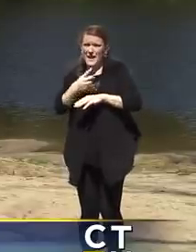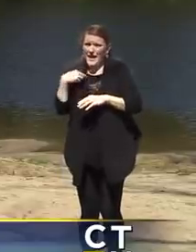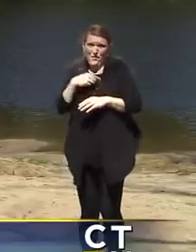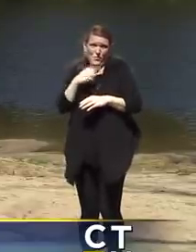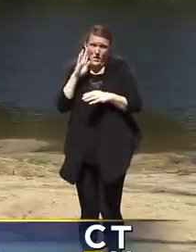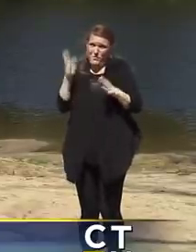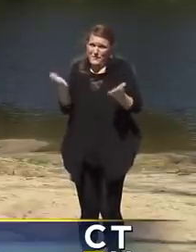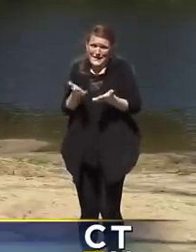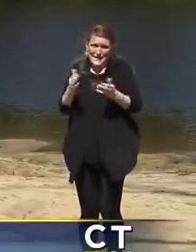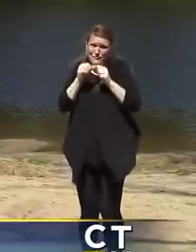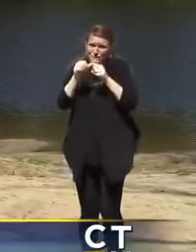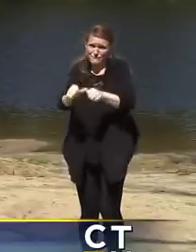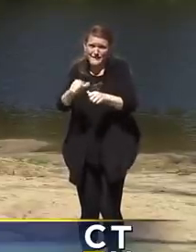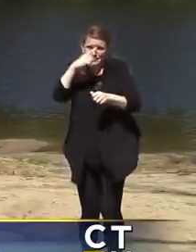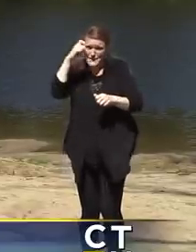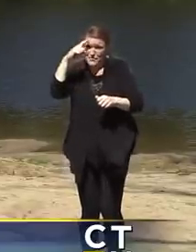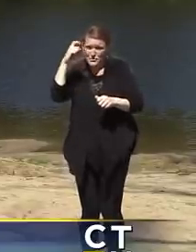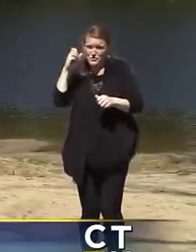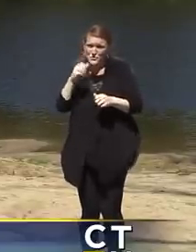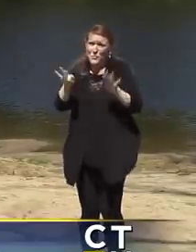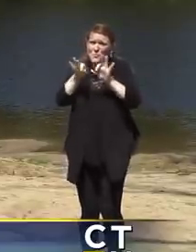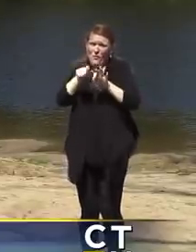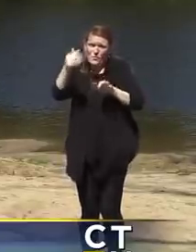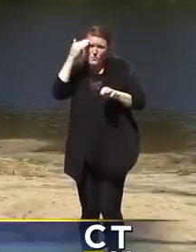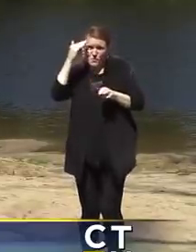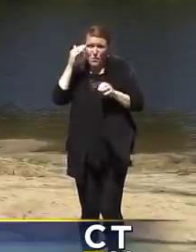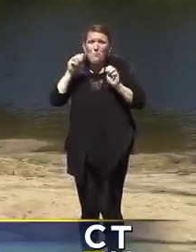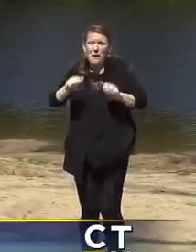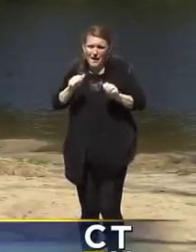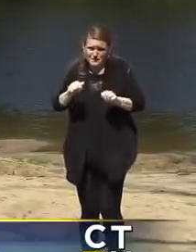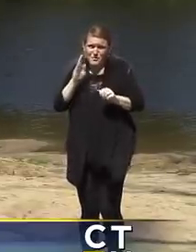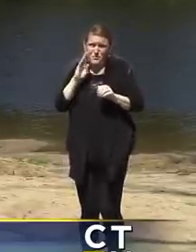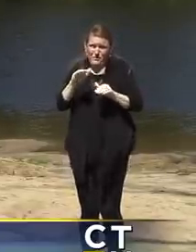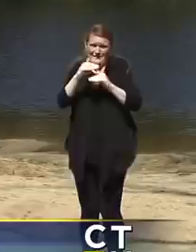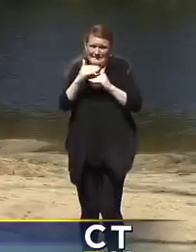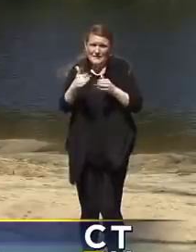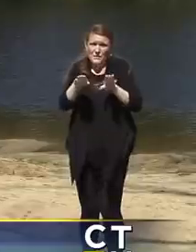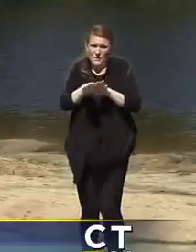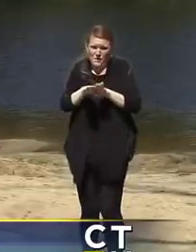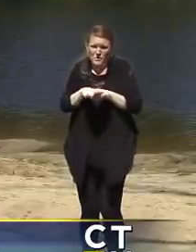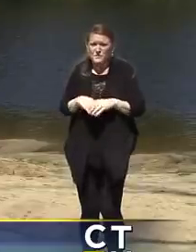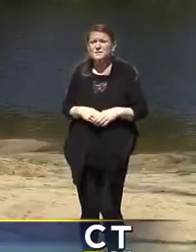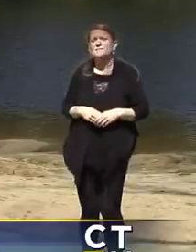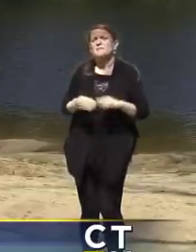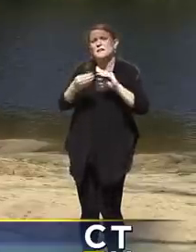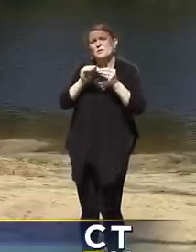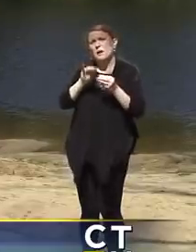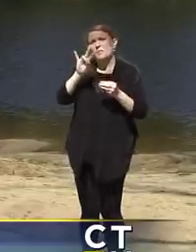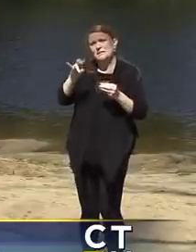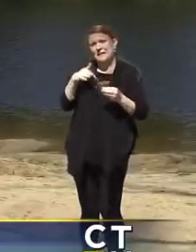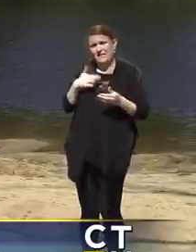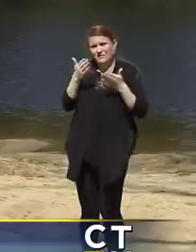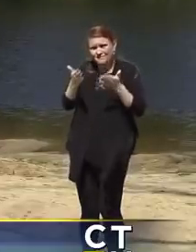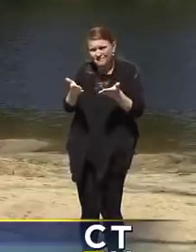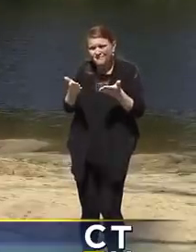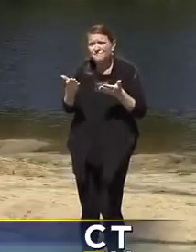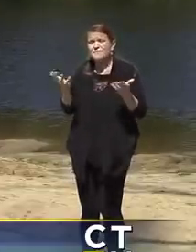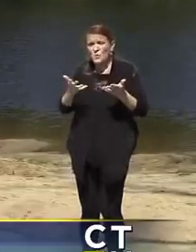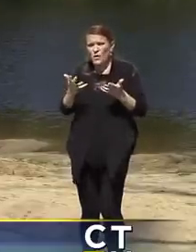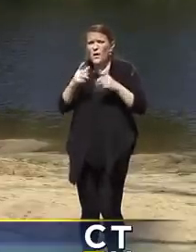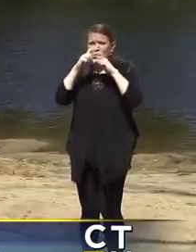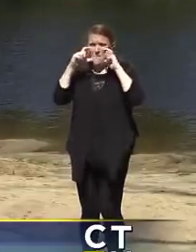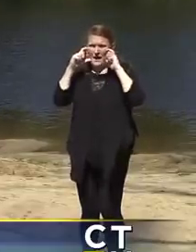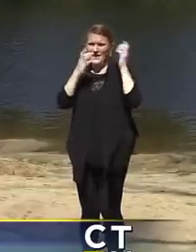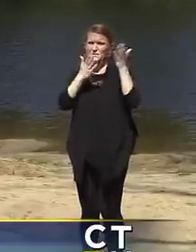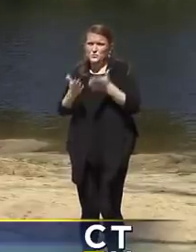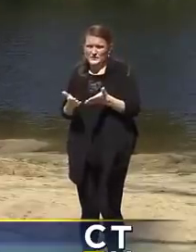a plan B in mind. Number 7, bring your mask. So under the governor's executive order, masks are required